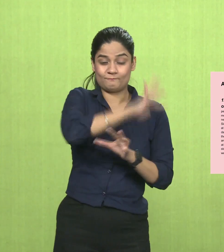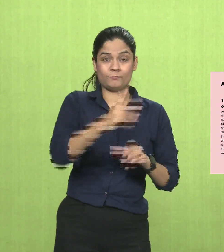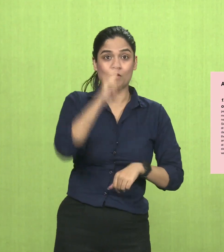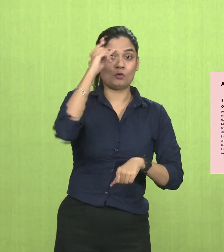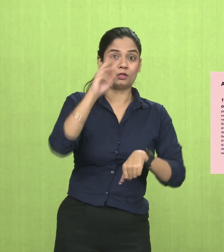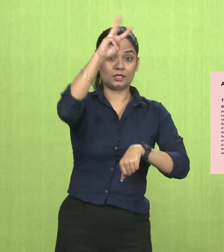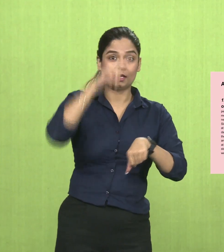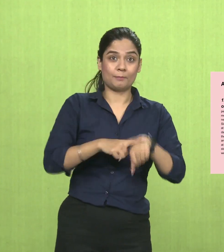diet.